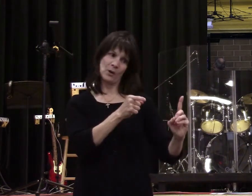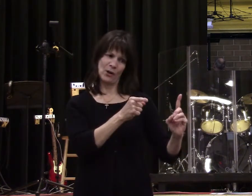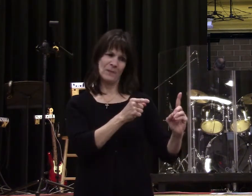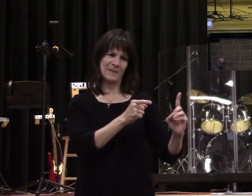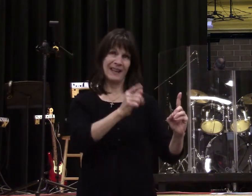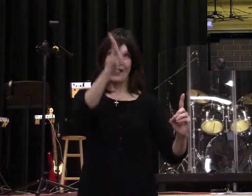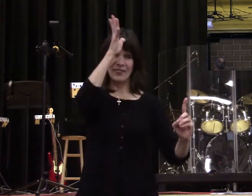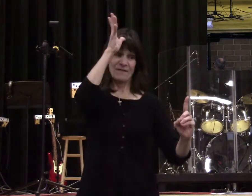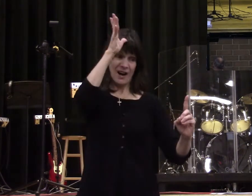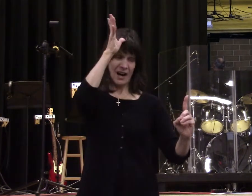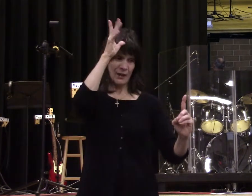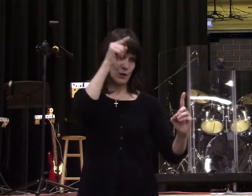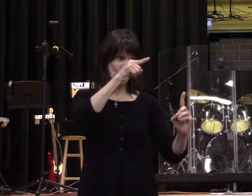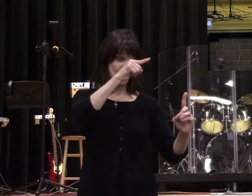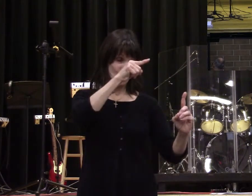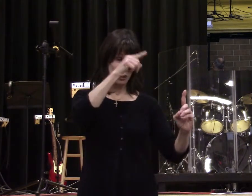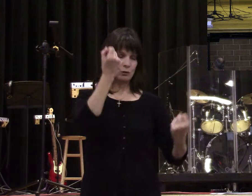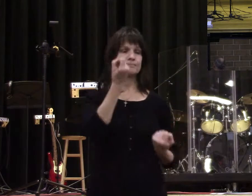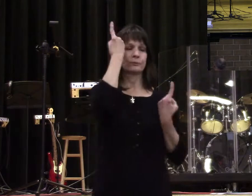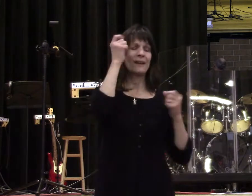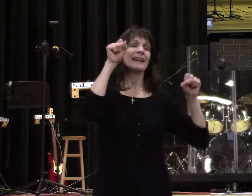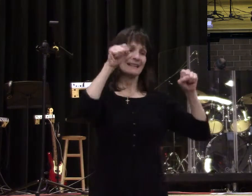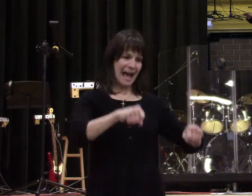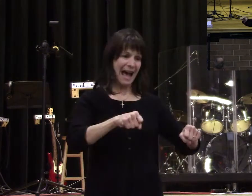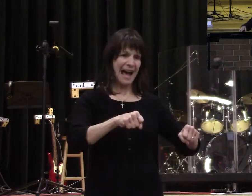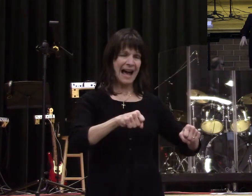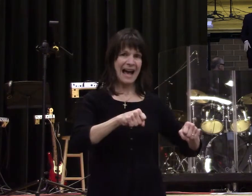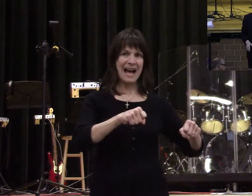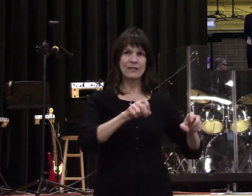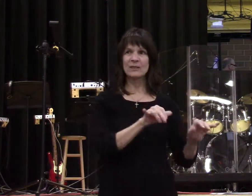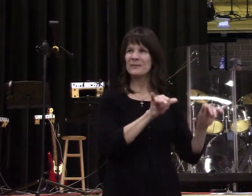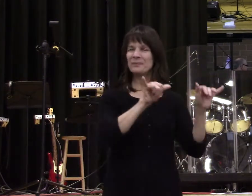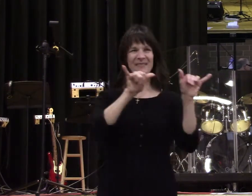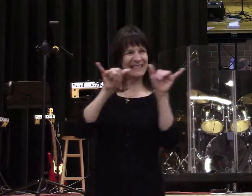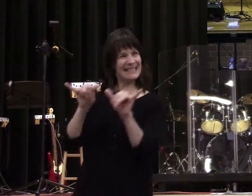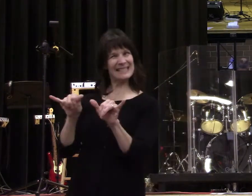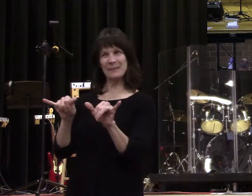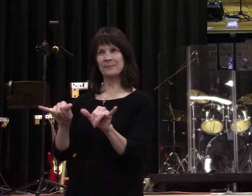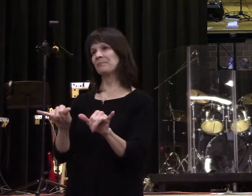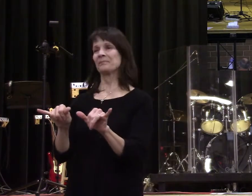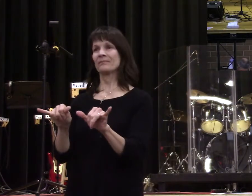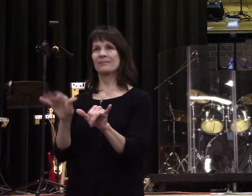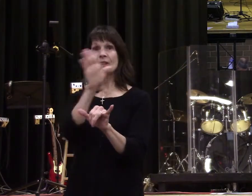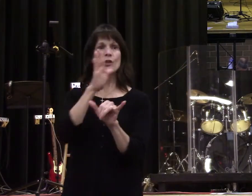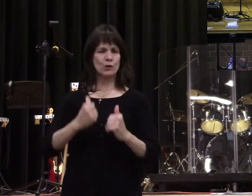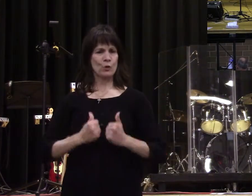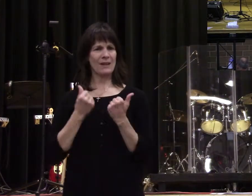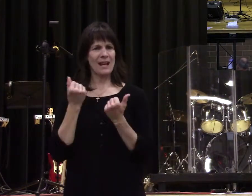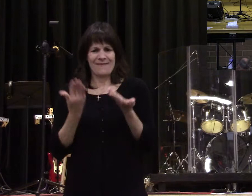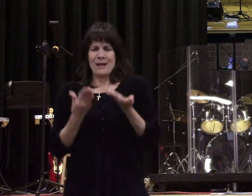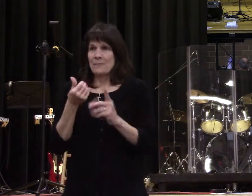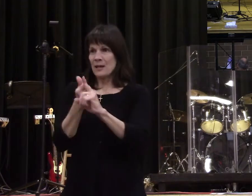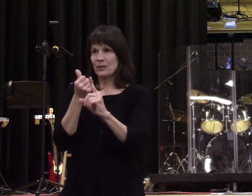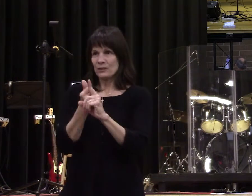the Father is looking for the likes of you who will worship in spirit and truth, who will put their past in the past and